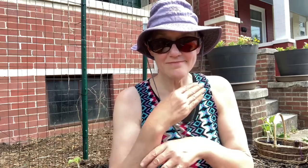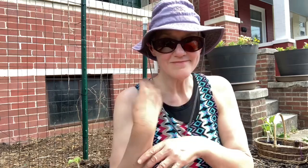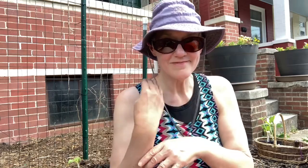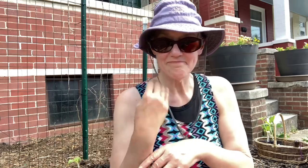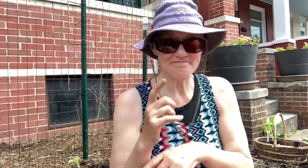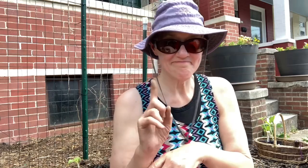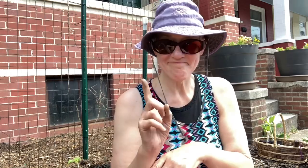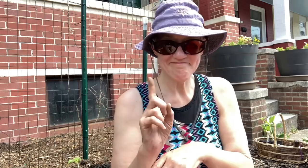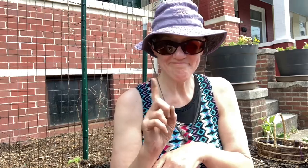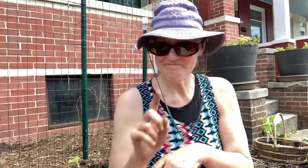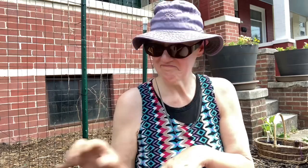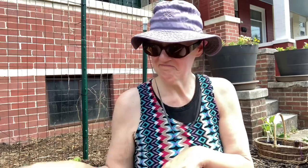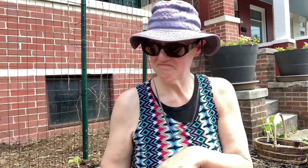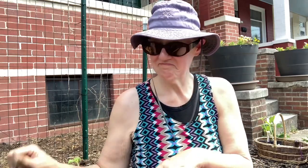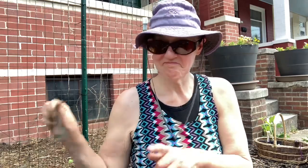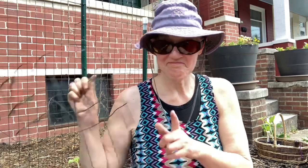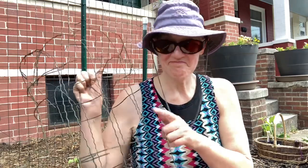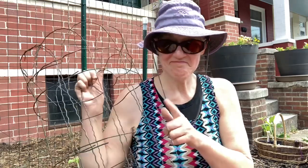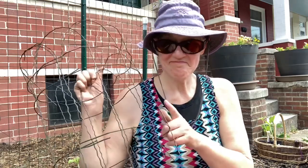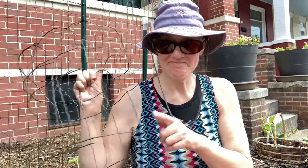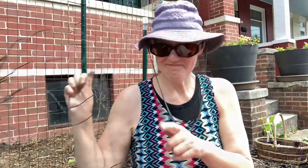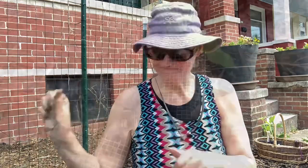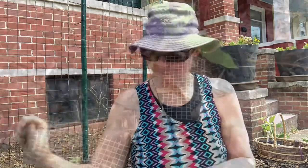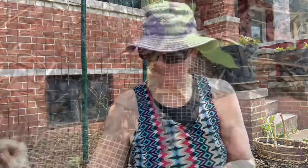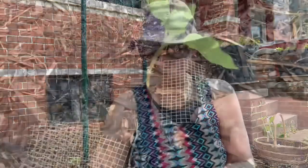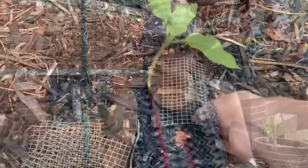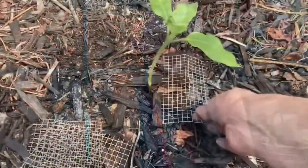my plants and cutting off their heads.